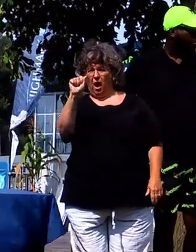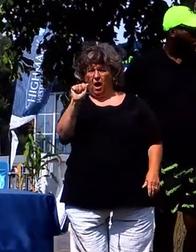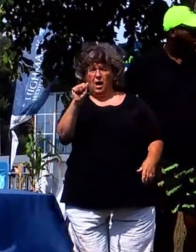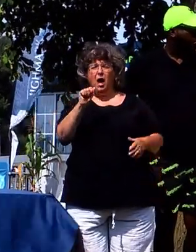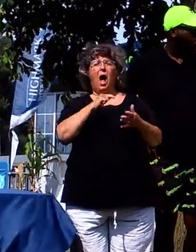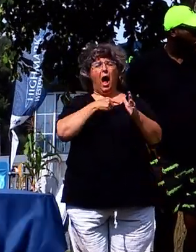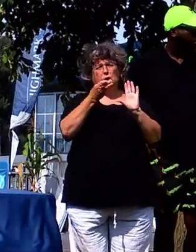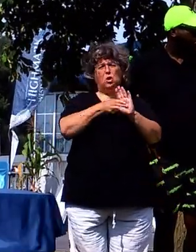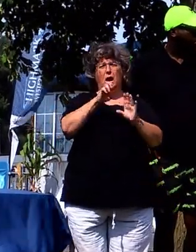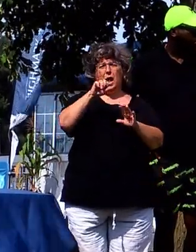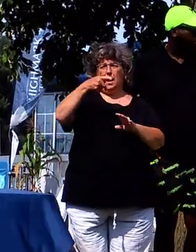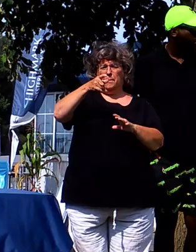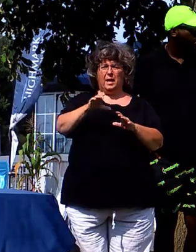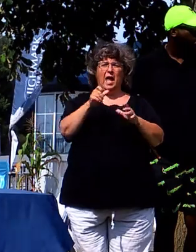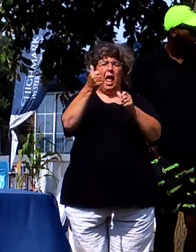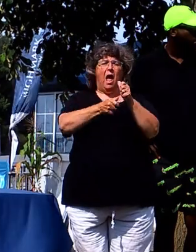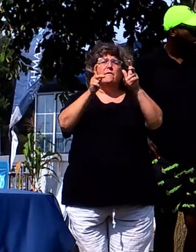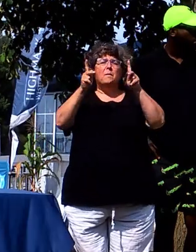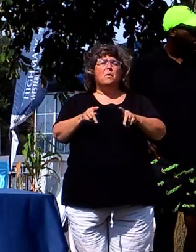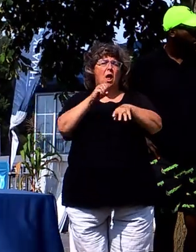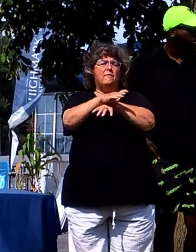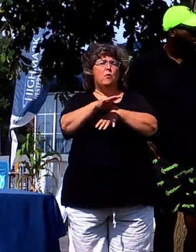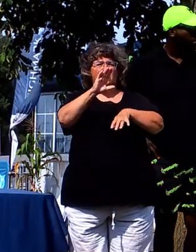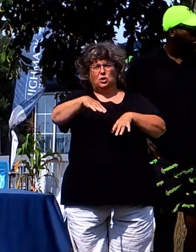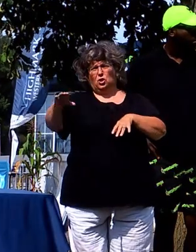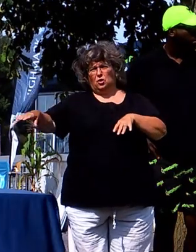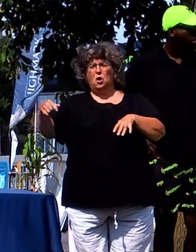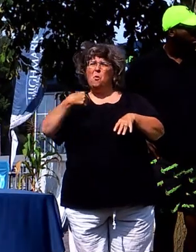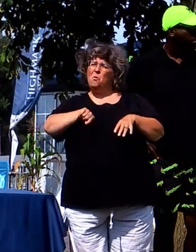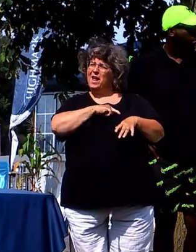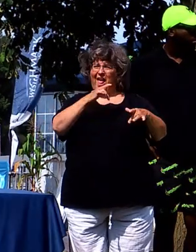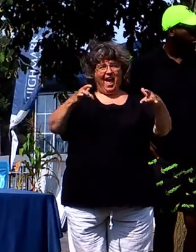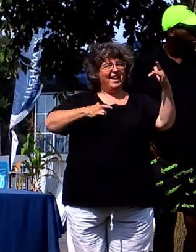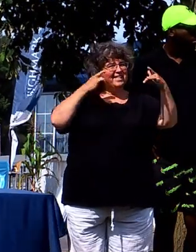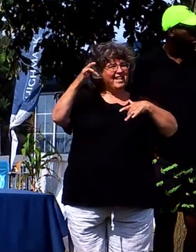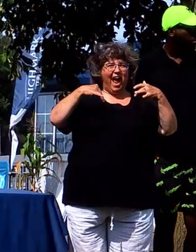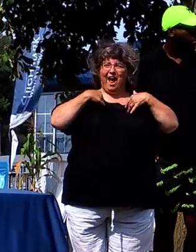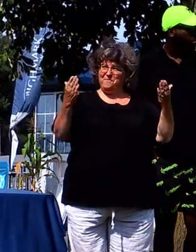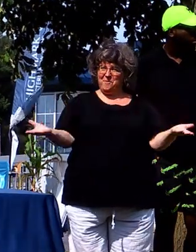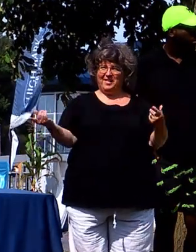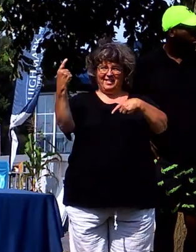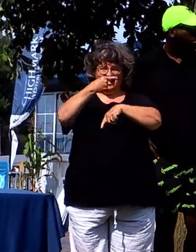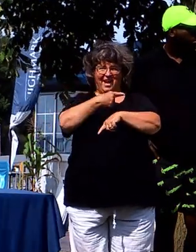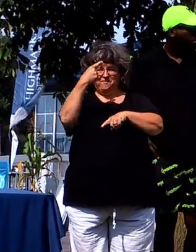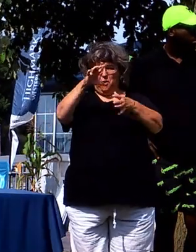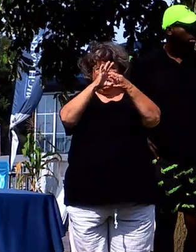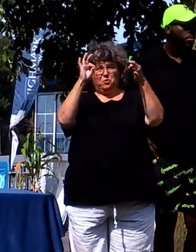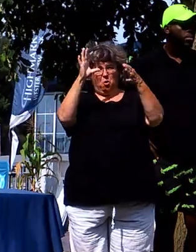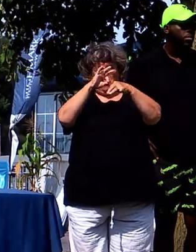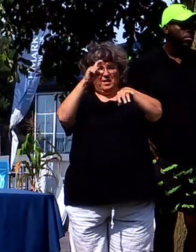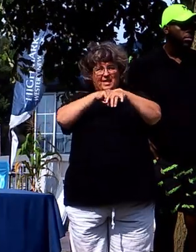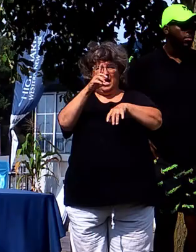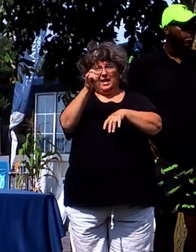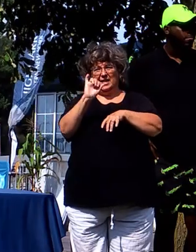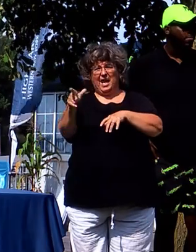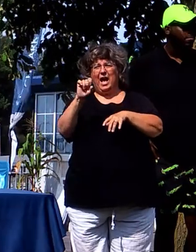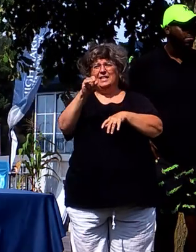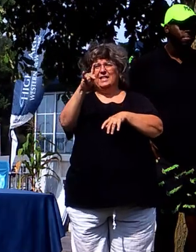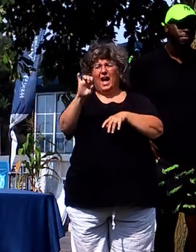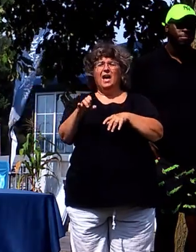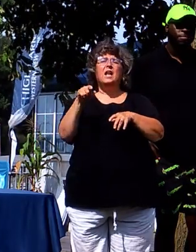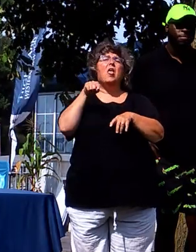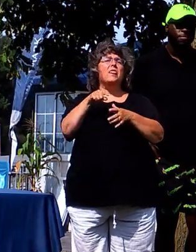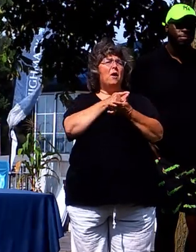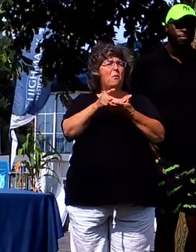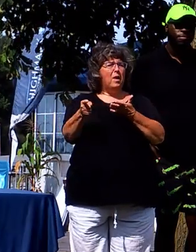part of Epic, Every Person Influences Children. We are so excited to have you here today for Storytime at Canalside.